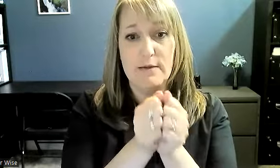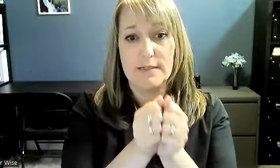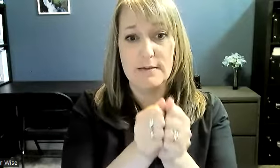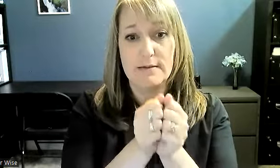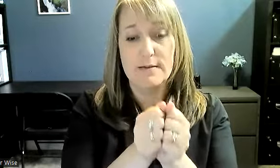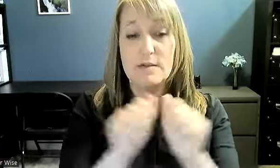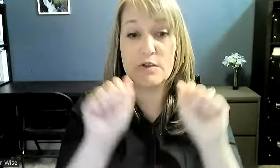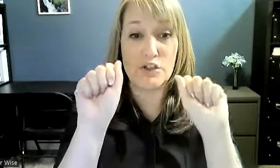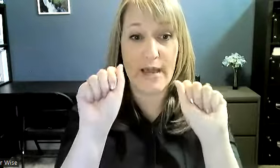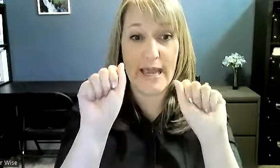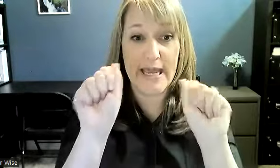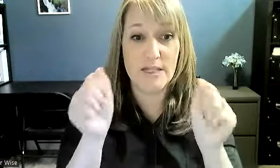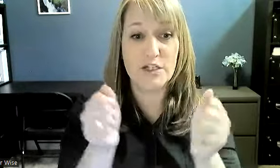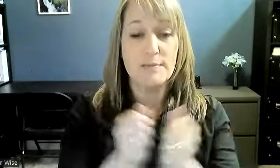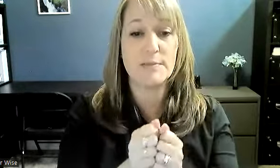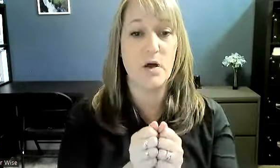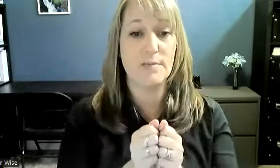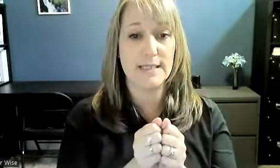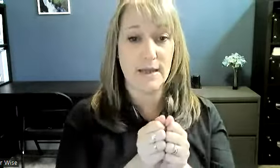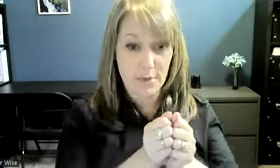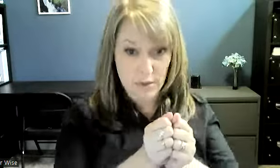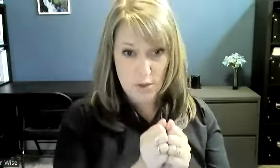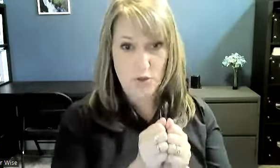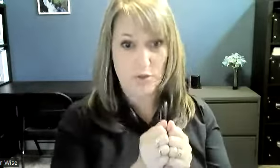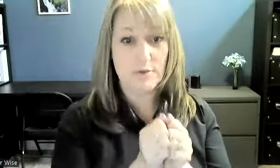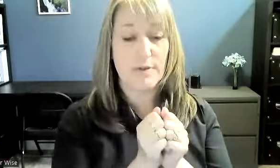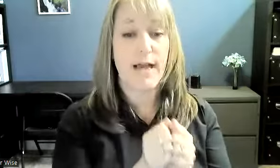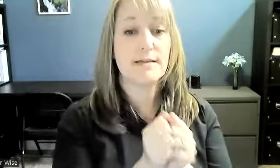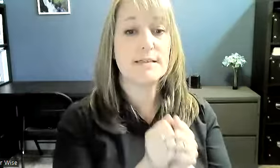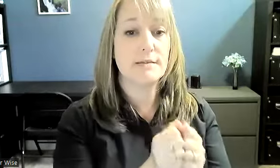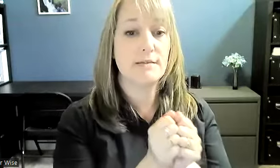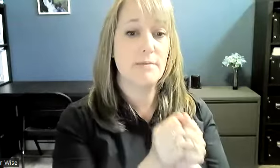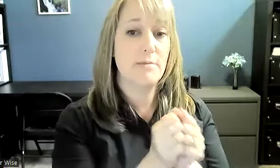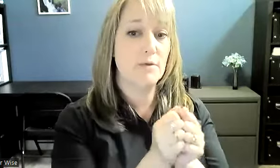it. So it's 2 A hand shapes, palms together, shoulders relaxed, bounce.